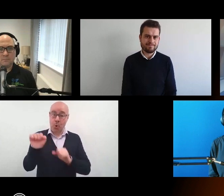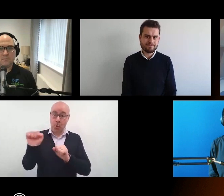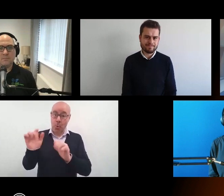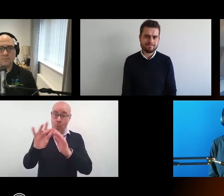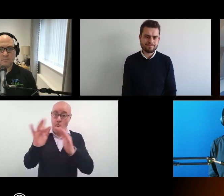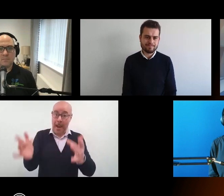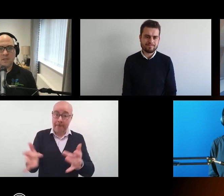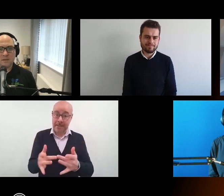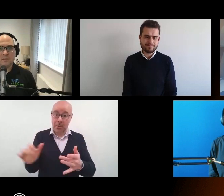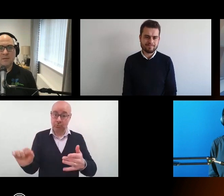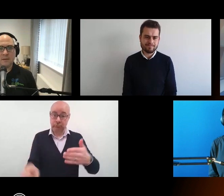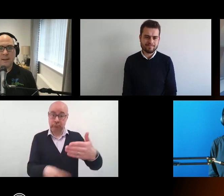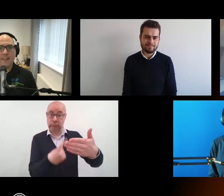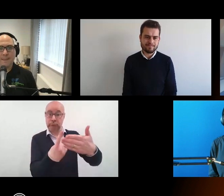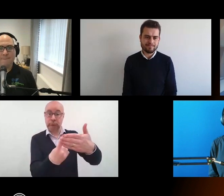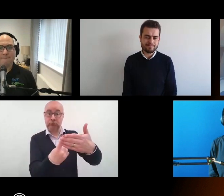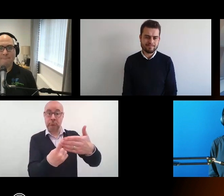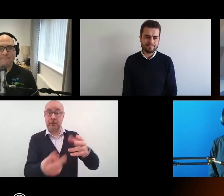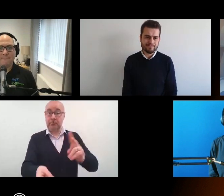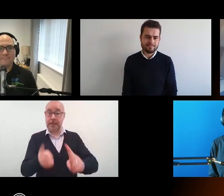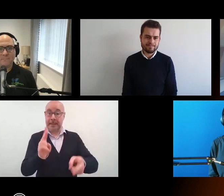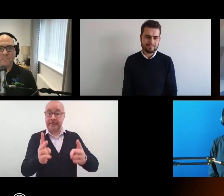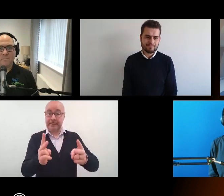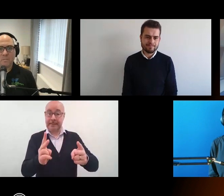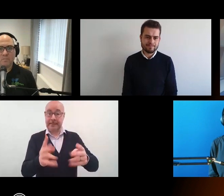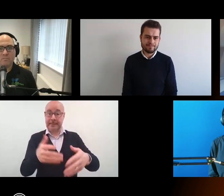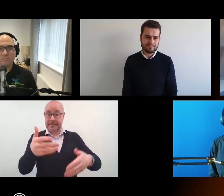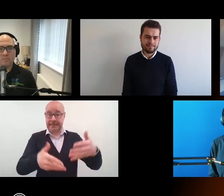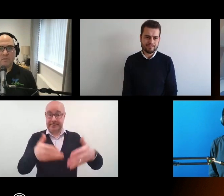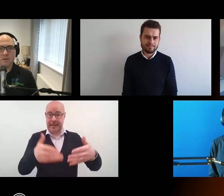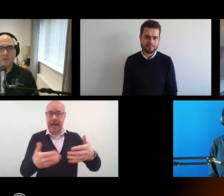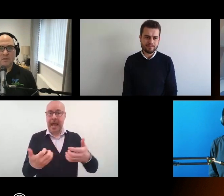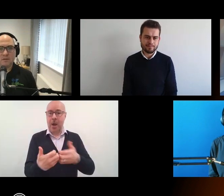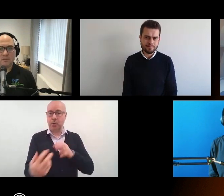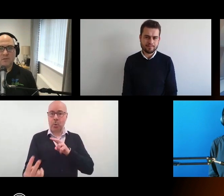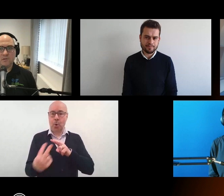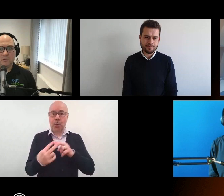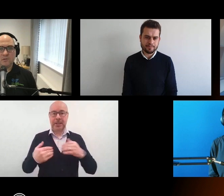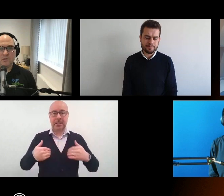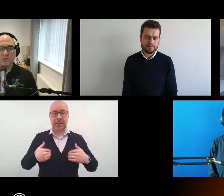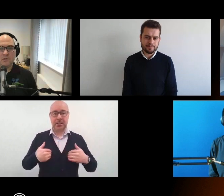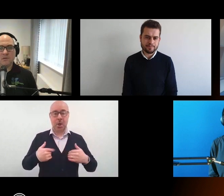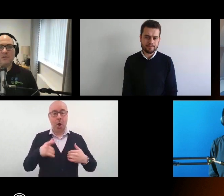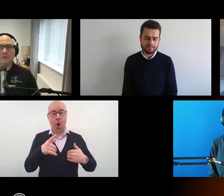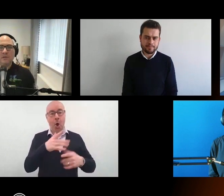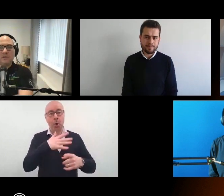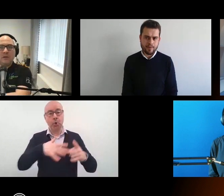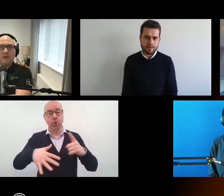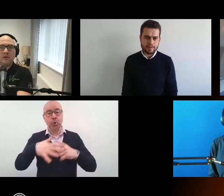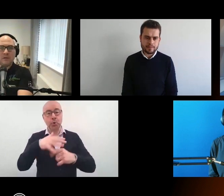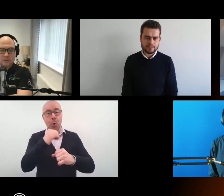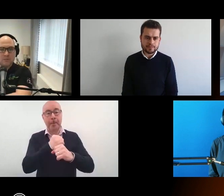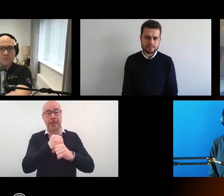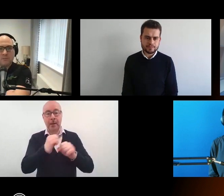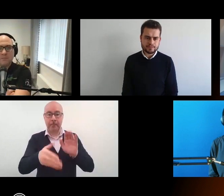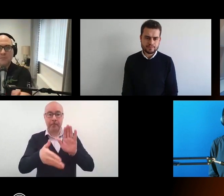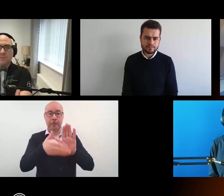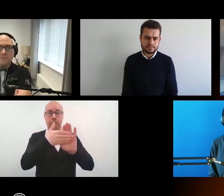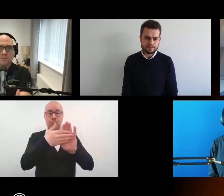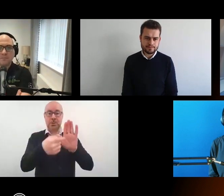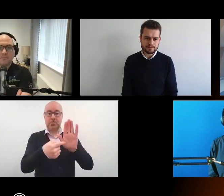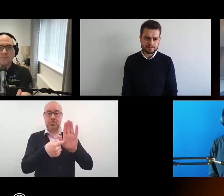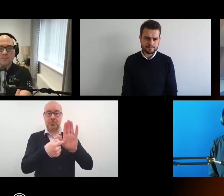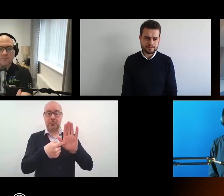sign language and about how to contact us. On social media, put out information so that deaf people